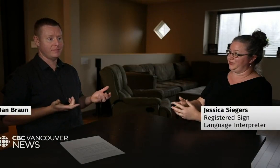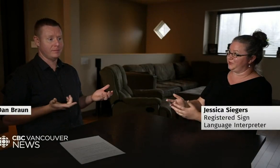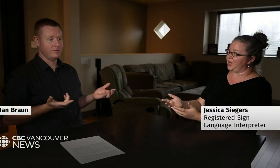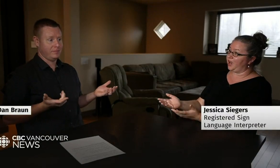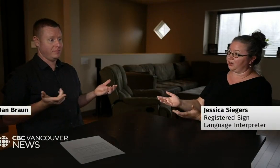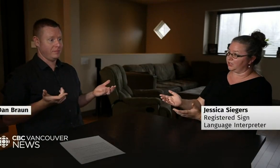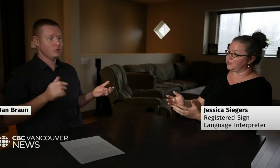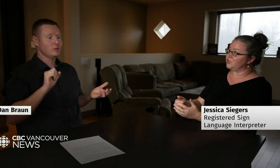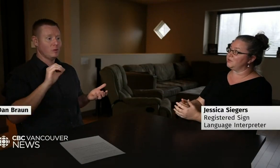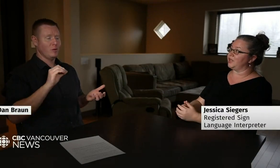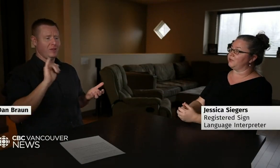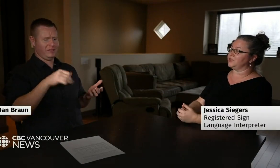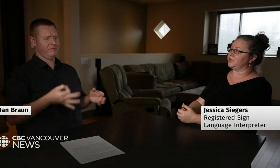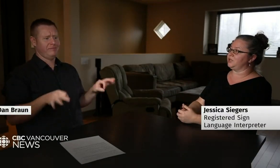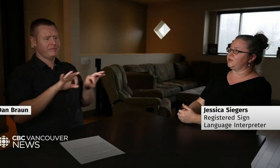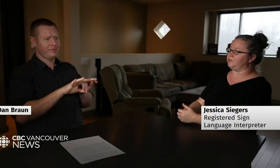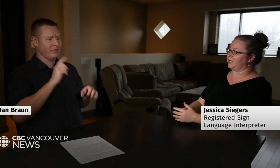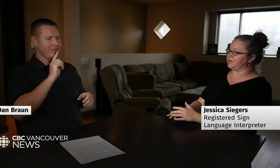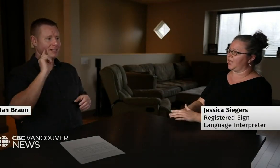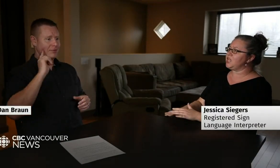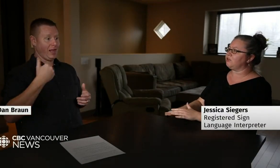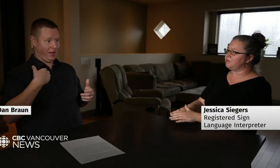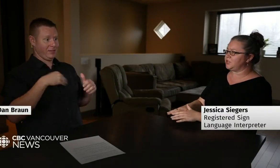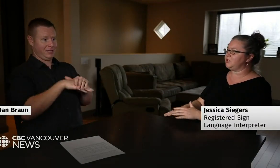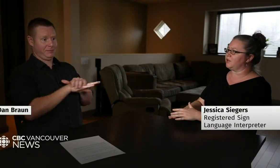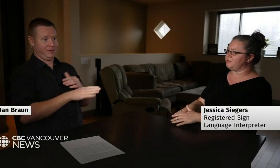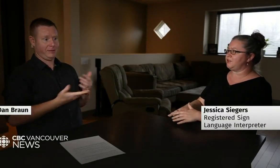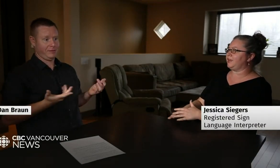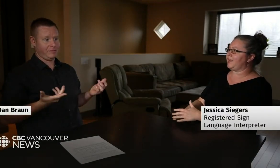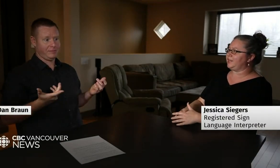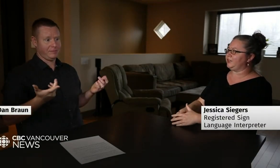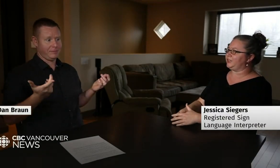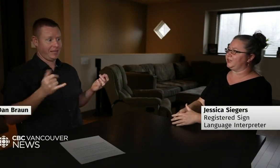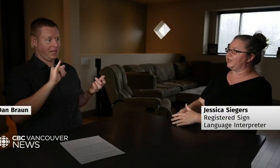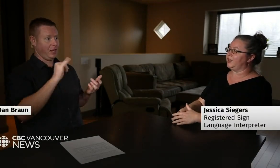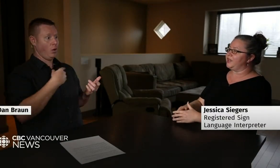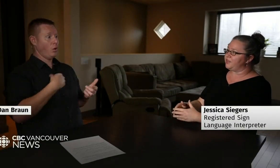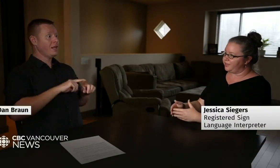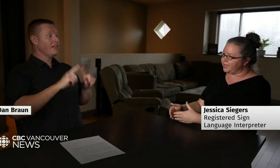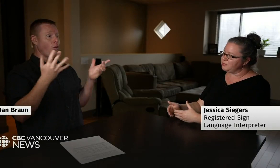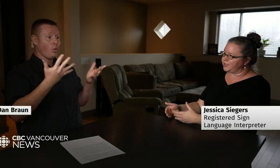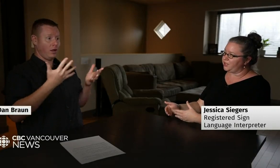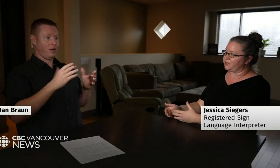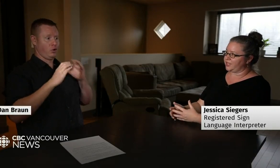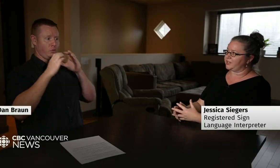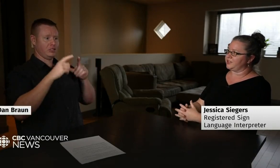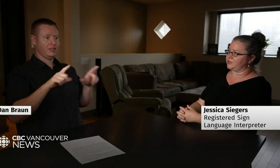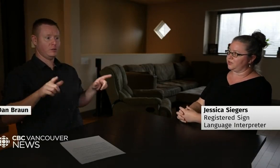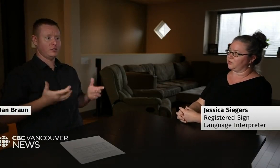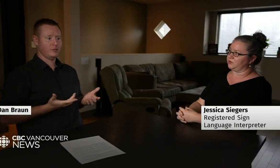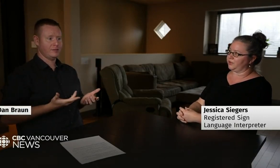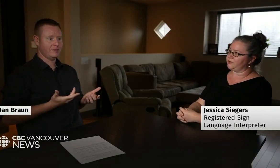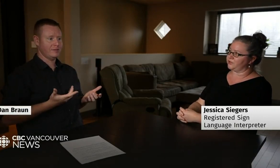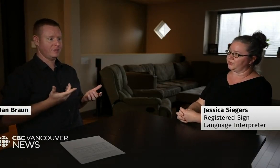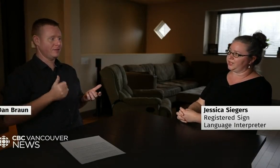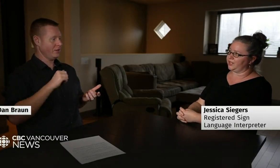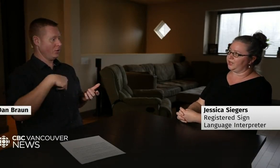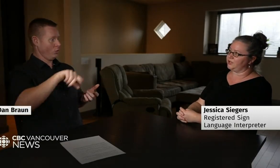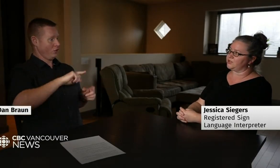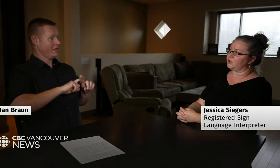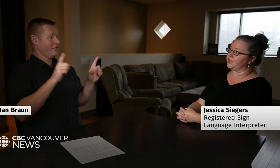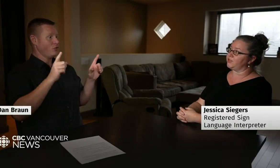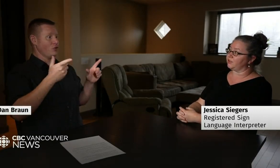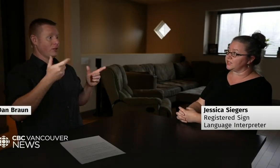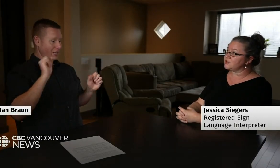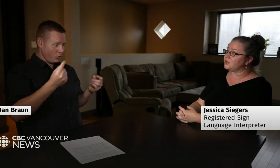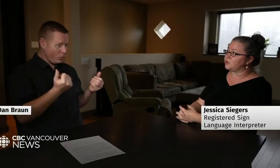if you are on zoom and everyone's on mute it becomes like hey you're on mute you're on mute I can't hear you that's my daughter's access to the world around her right